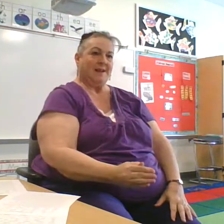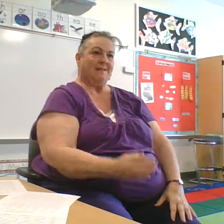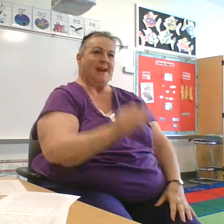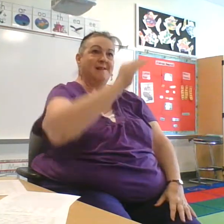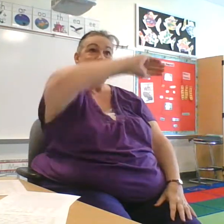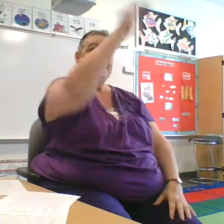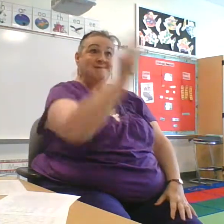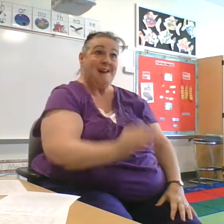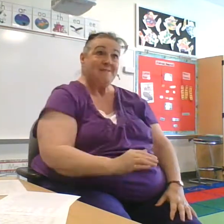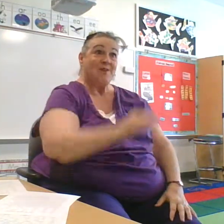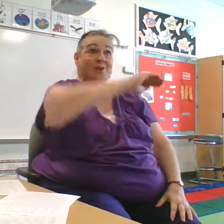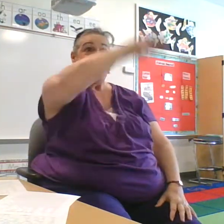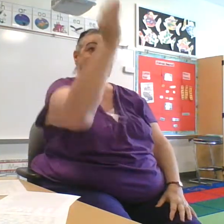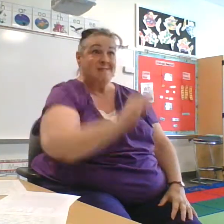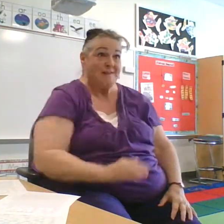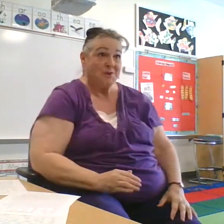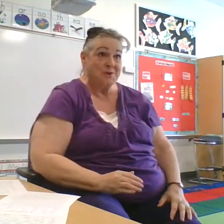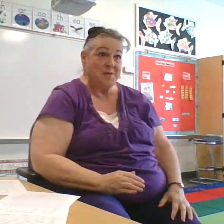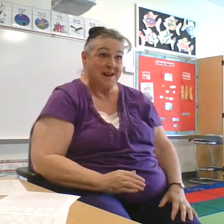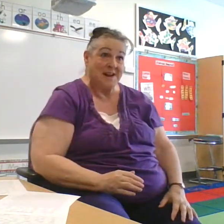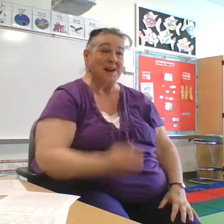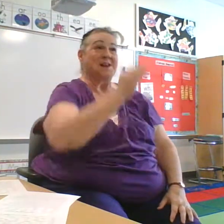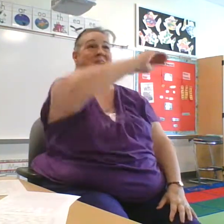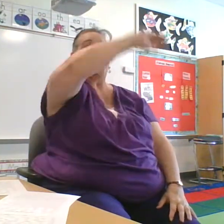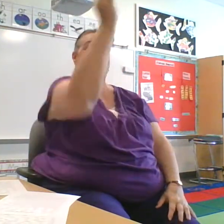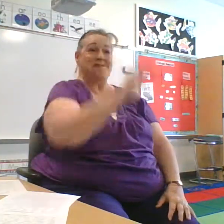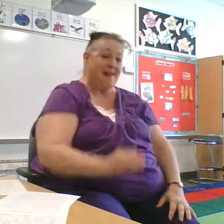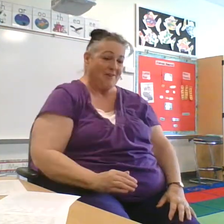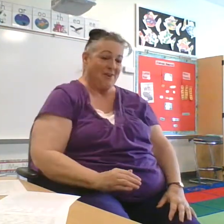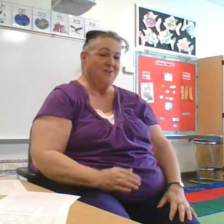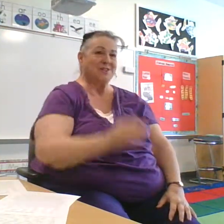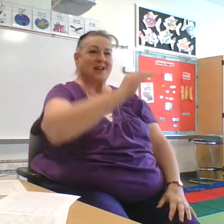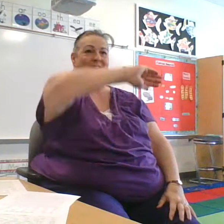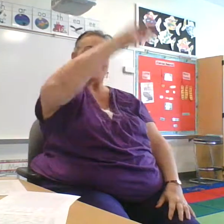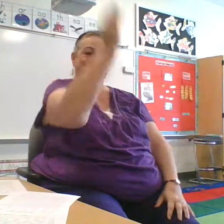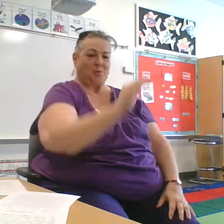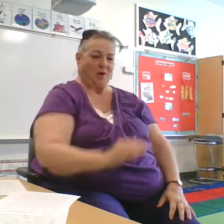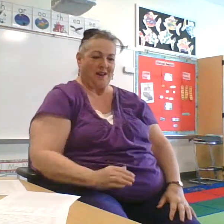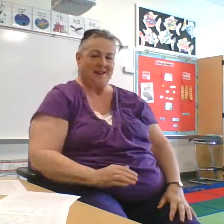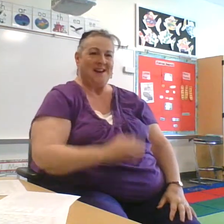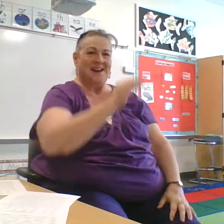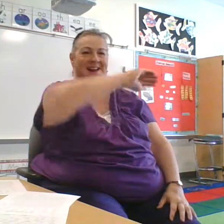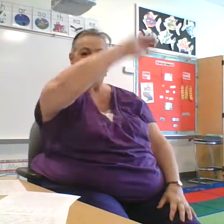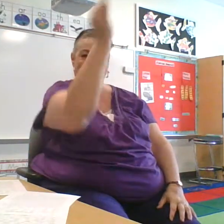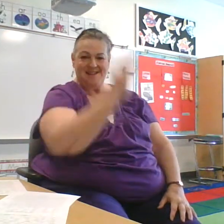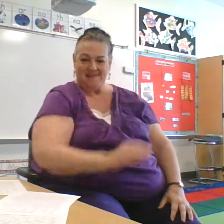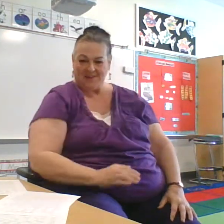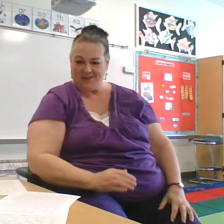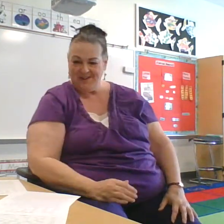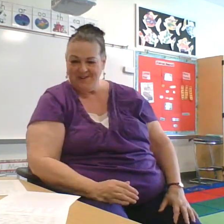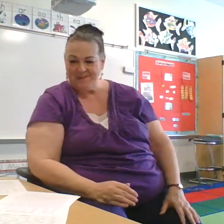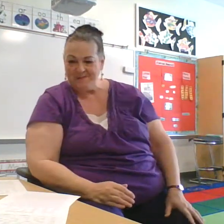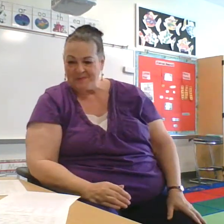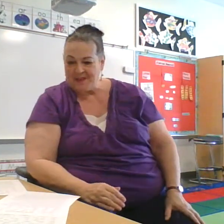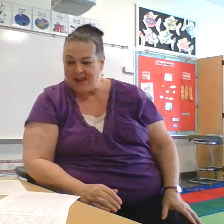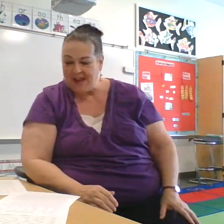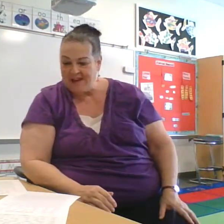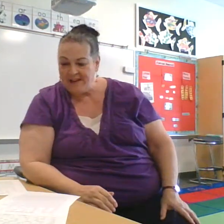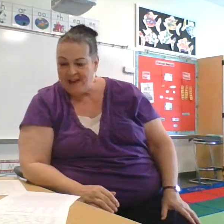that. Never do that again. Never. Just kind of swirl it. Never. Okay?